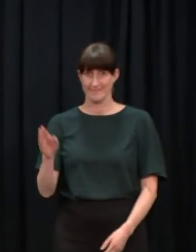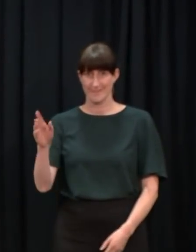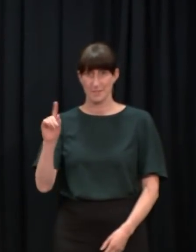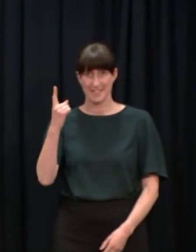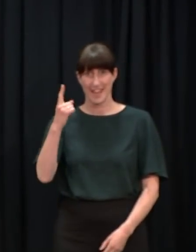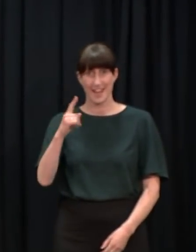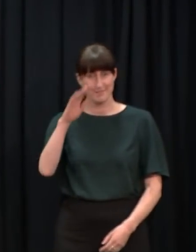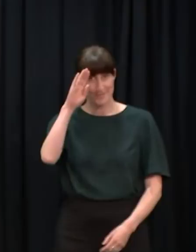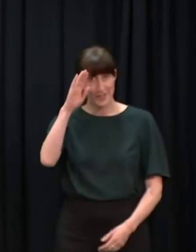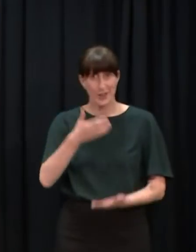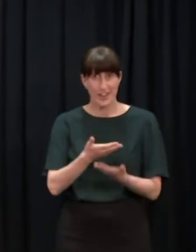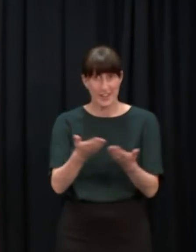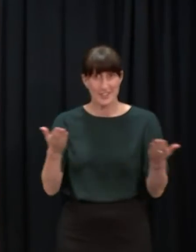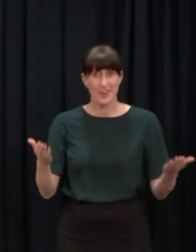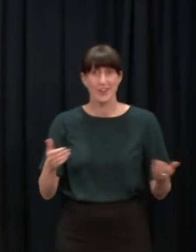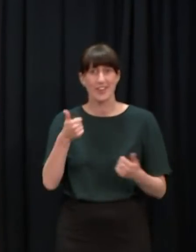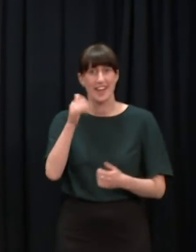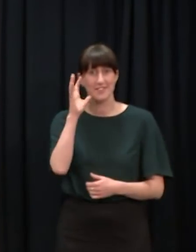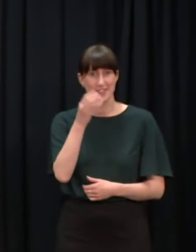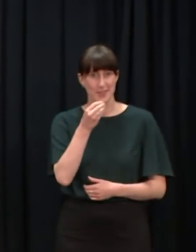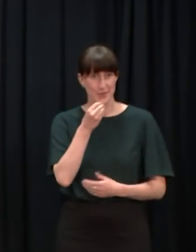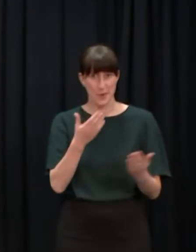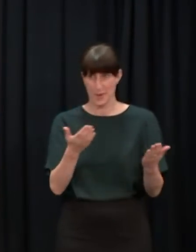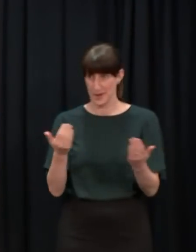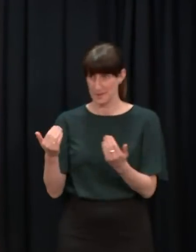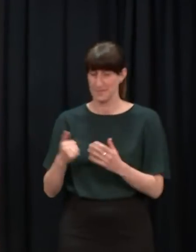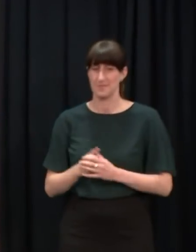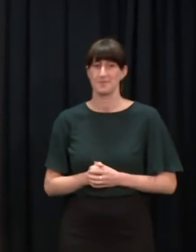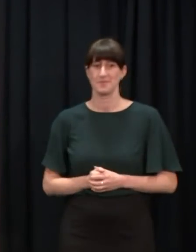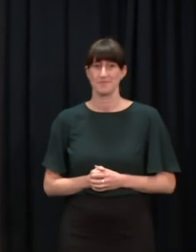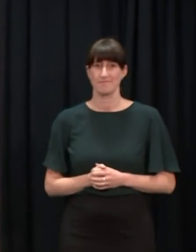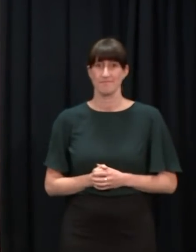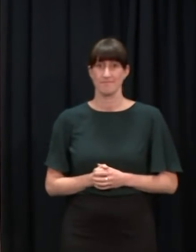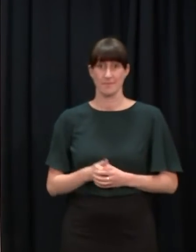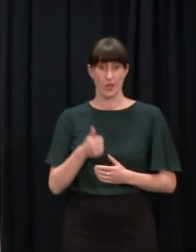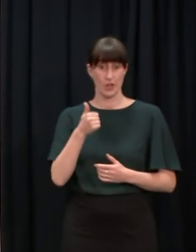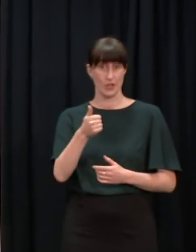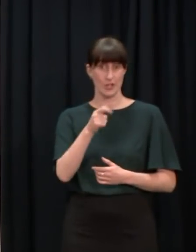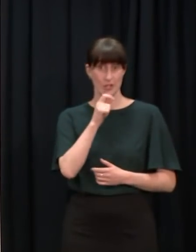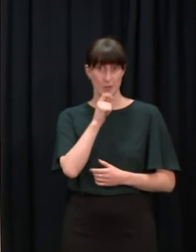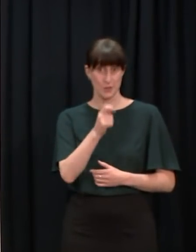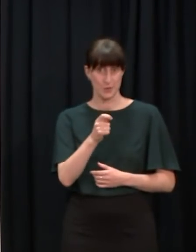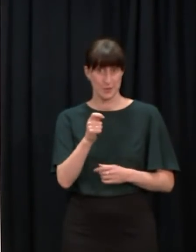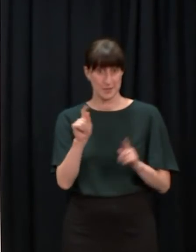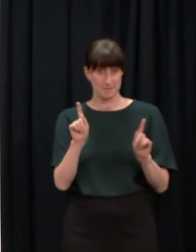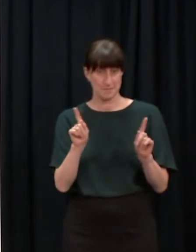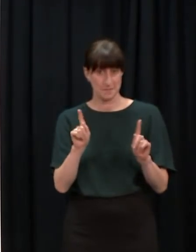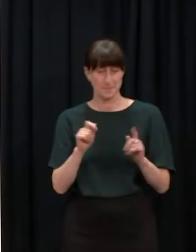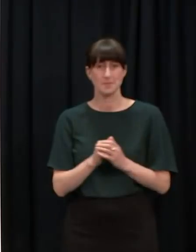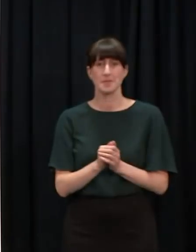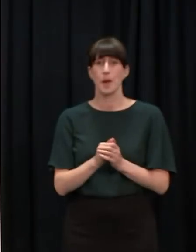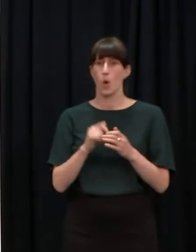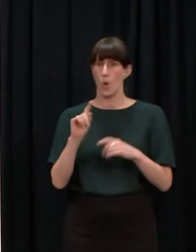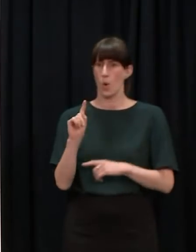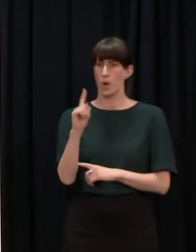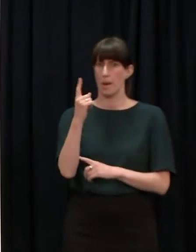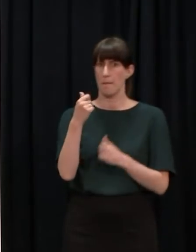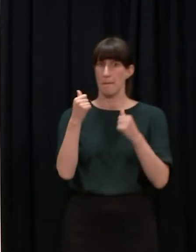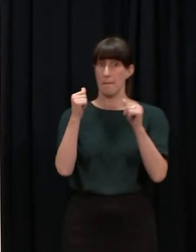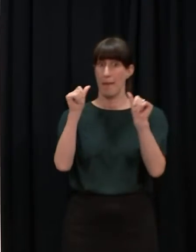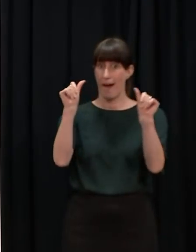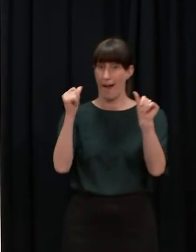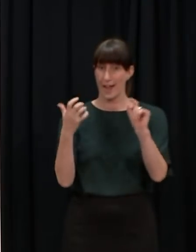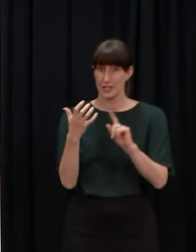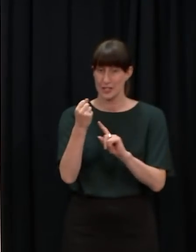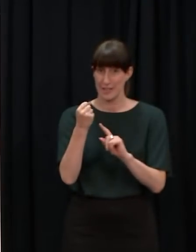Kia ora koutou, good afternoon everybody, welcome. Start with some good news, a significant milestone for Auckland. On a day when our largest